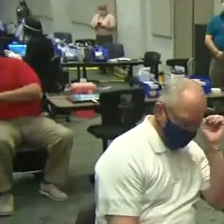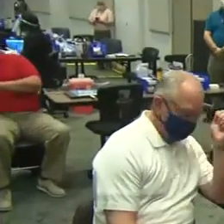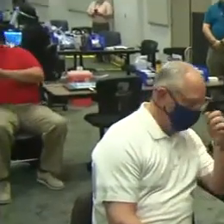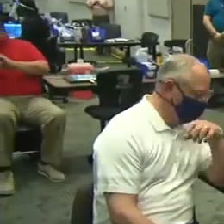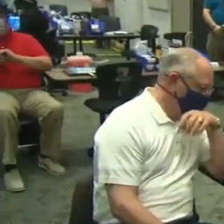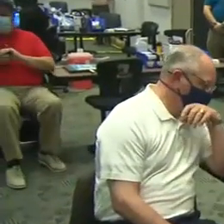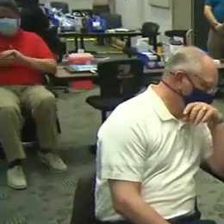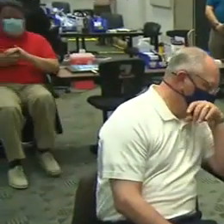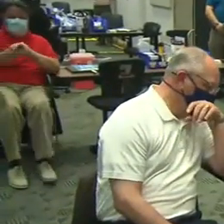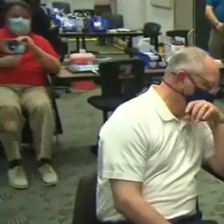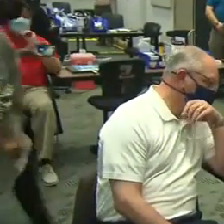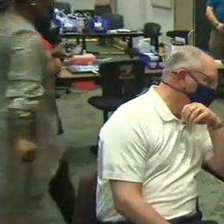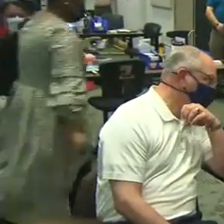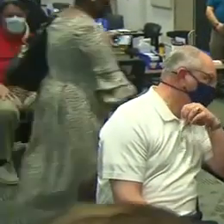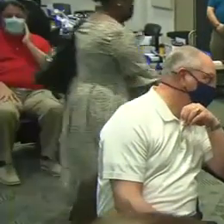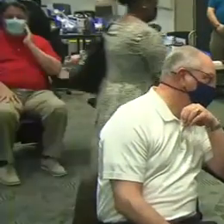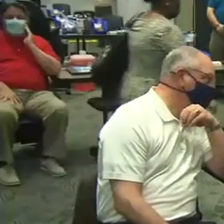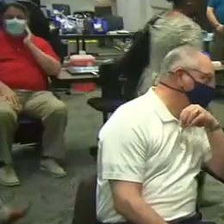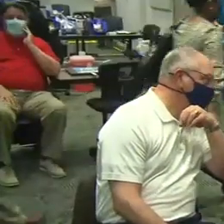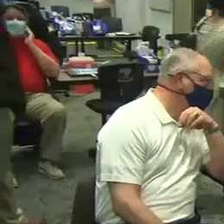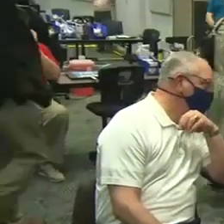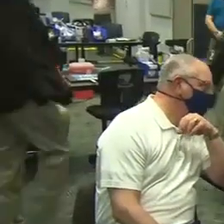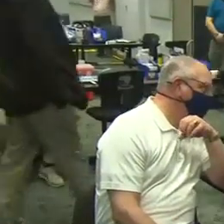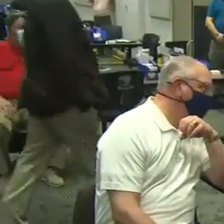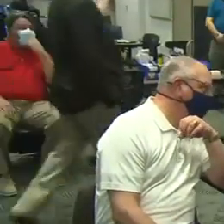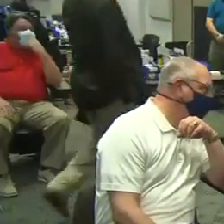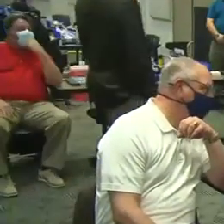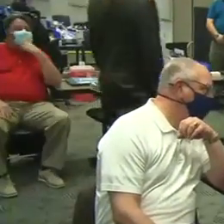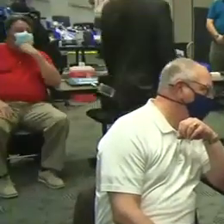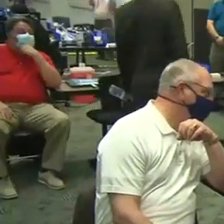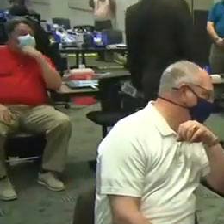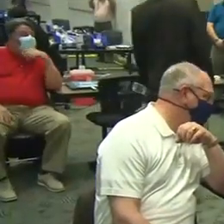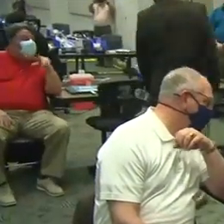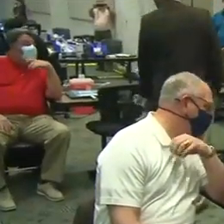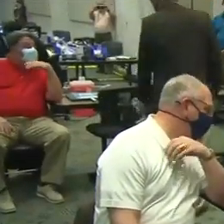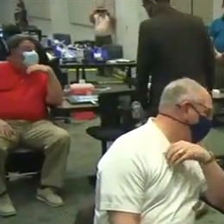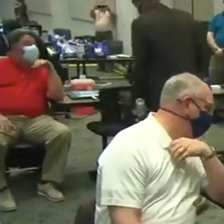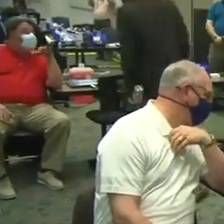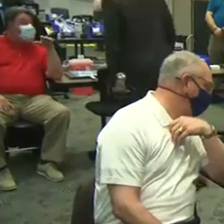Ever had a previous adverse reaction or any personal medical experience?